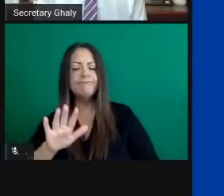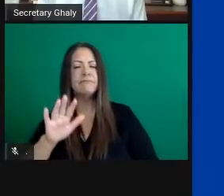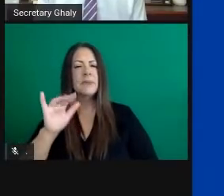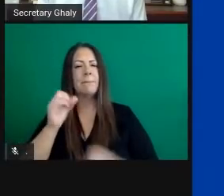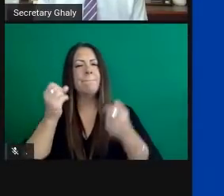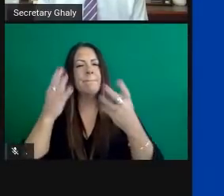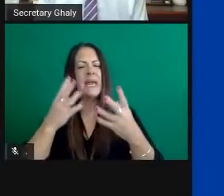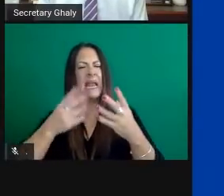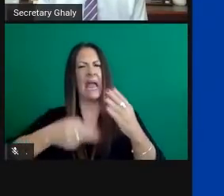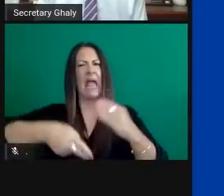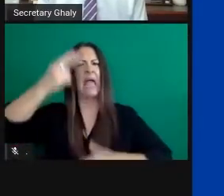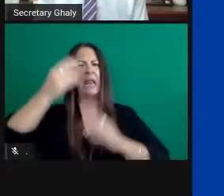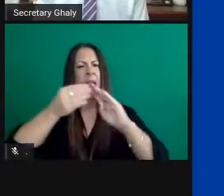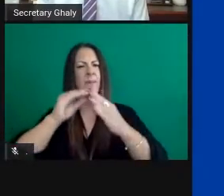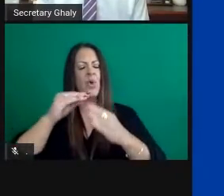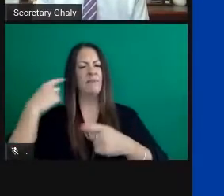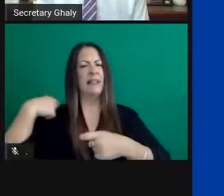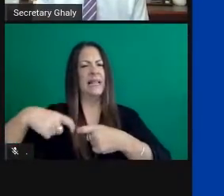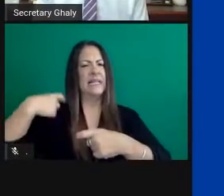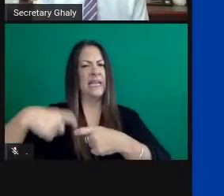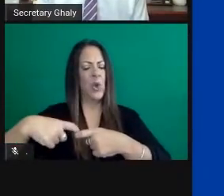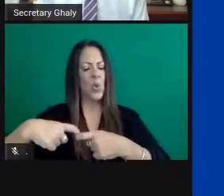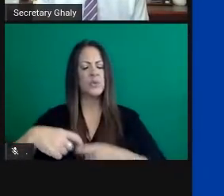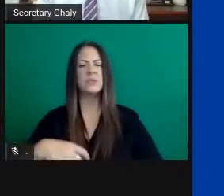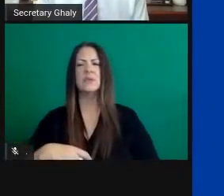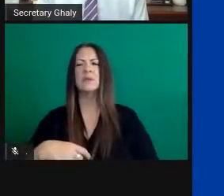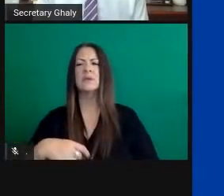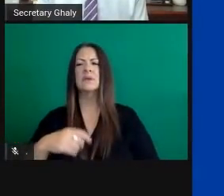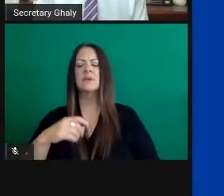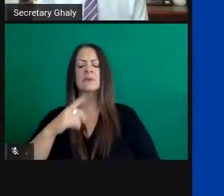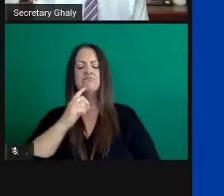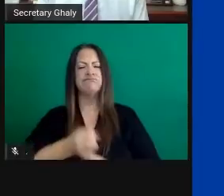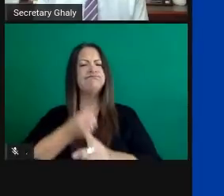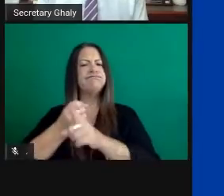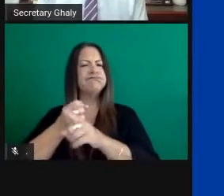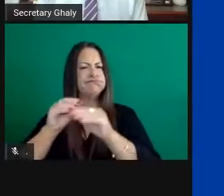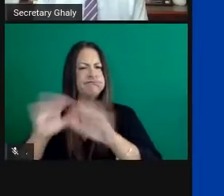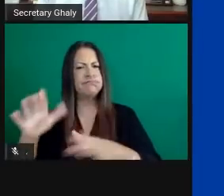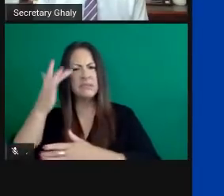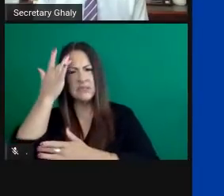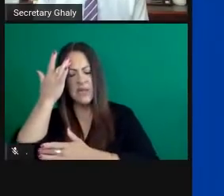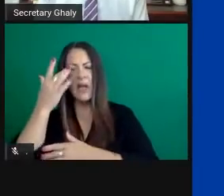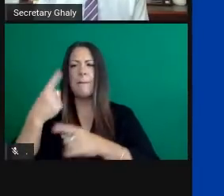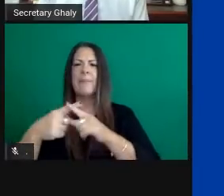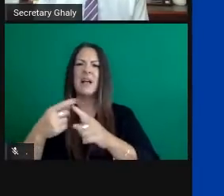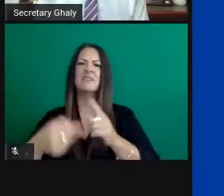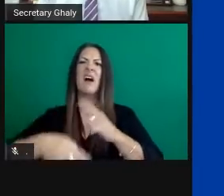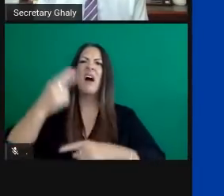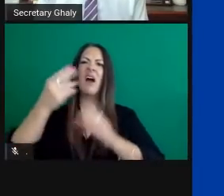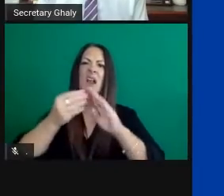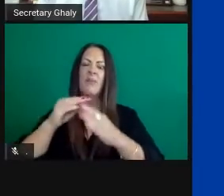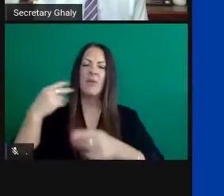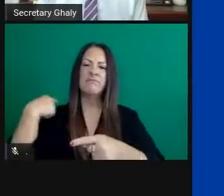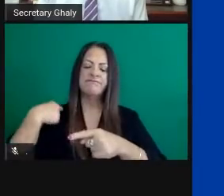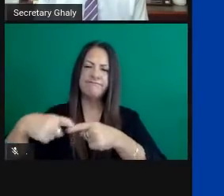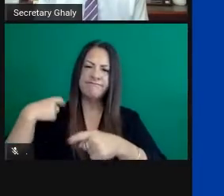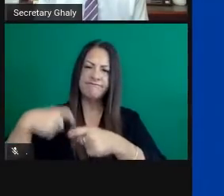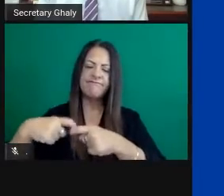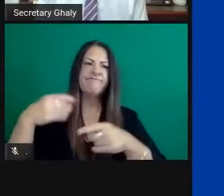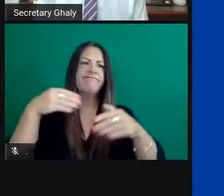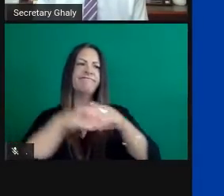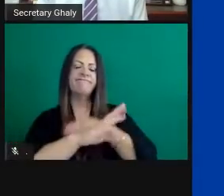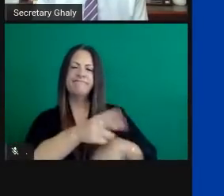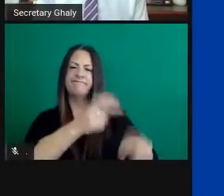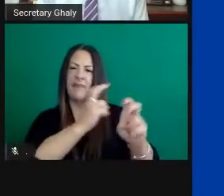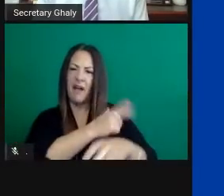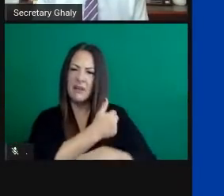Latinos, not just becoming infected, but in the hospitals and with really terrible outcomes and death.